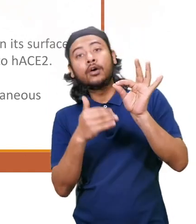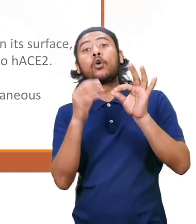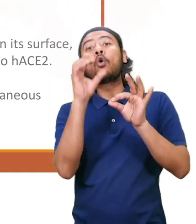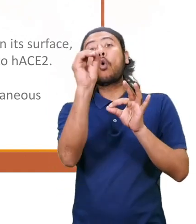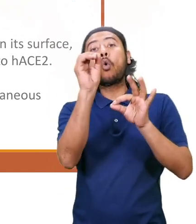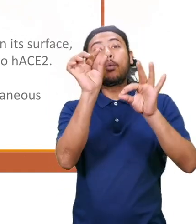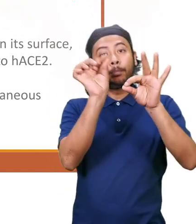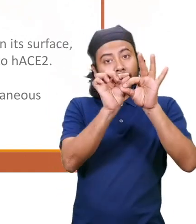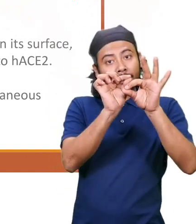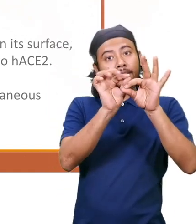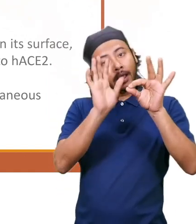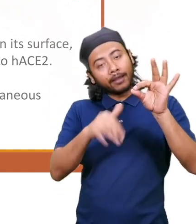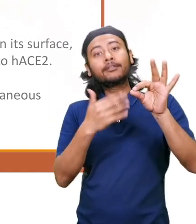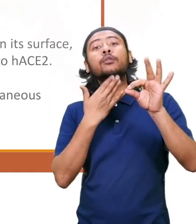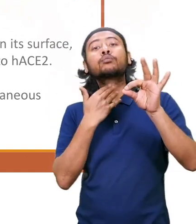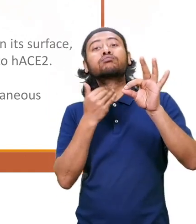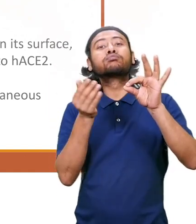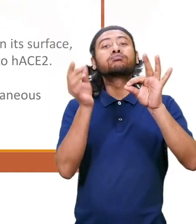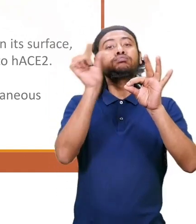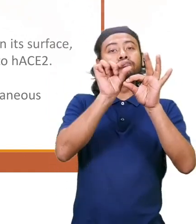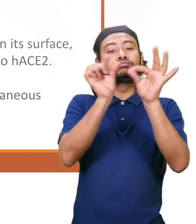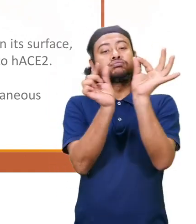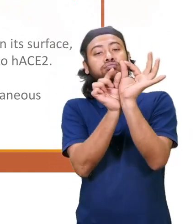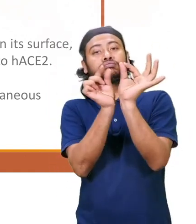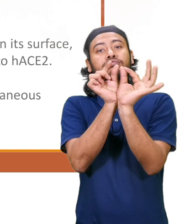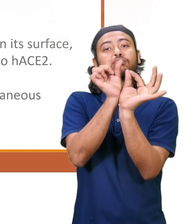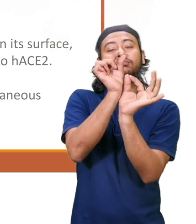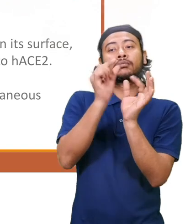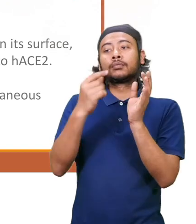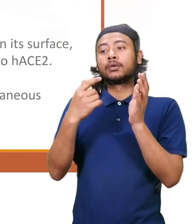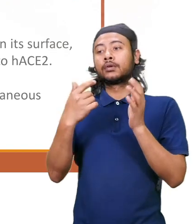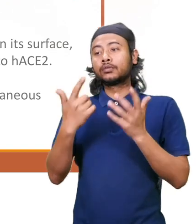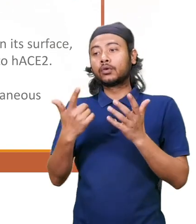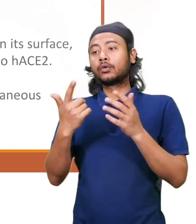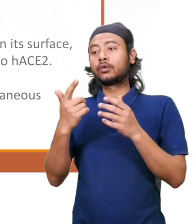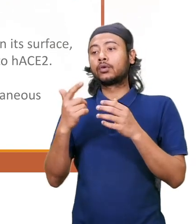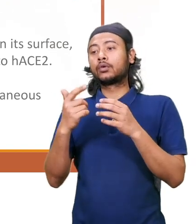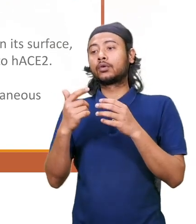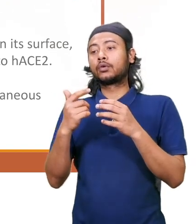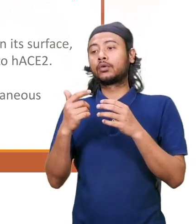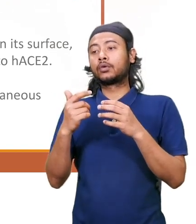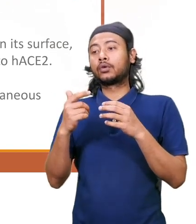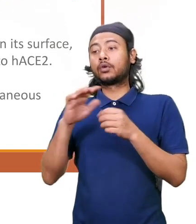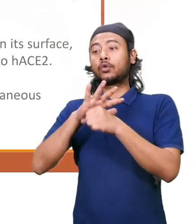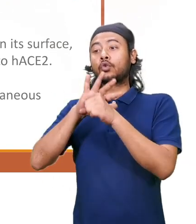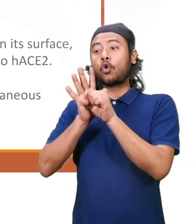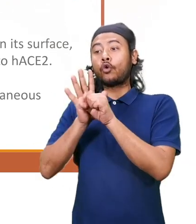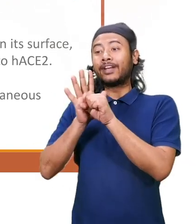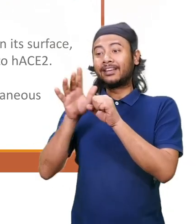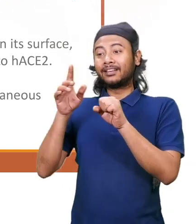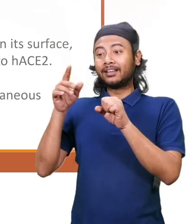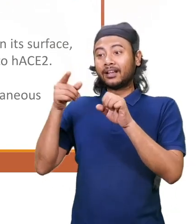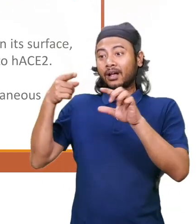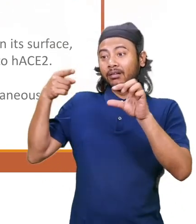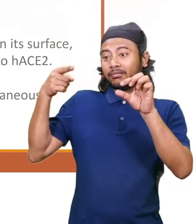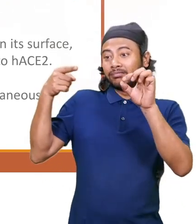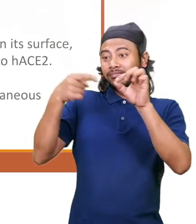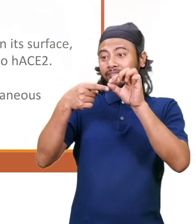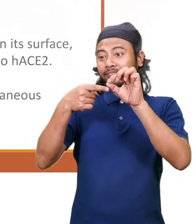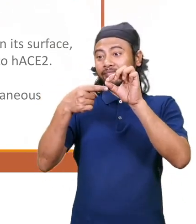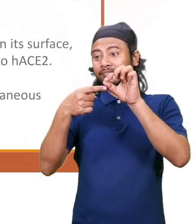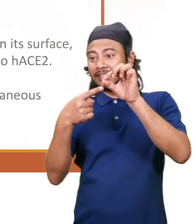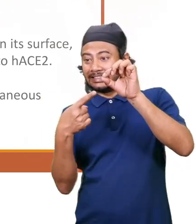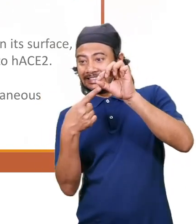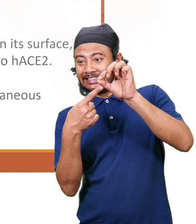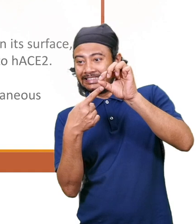sites, and those are dimer, a dimerized protein with 2 units, and SARS-CoV-2